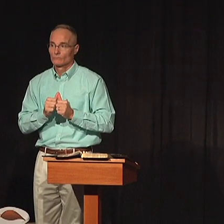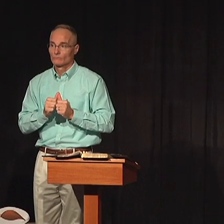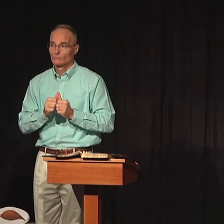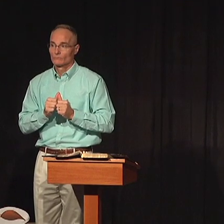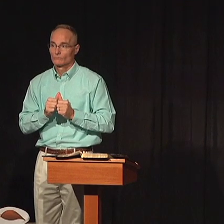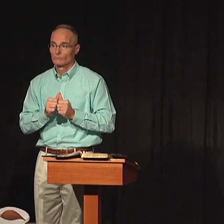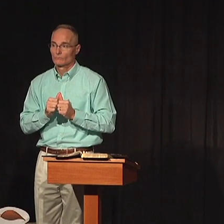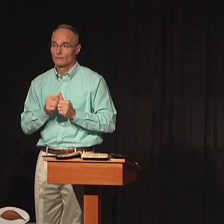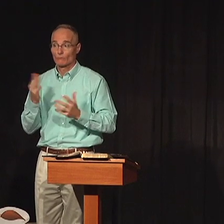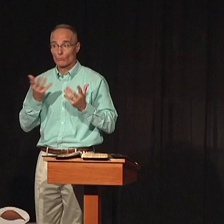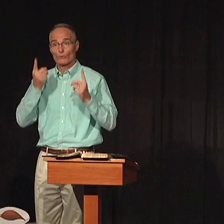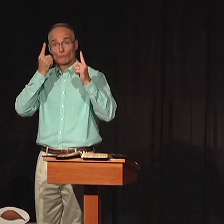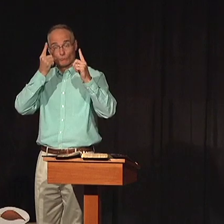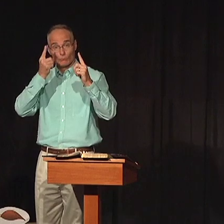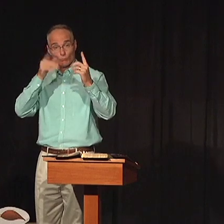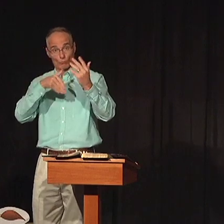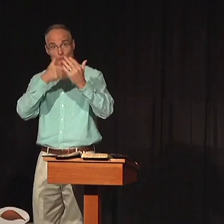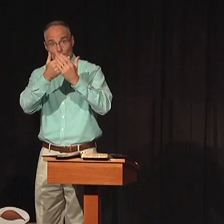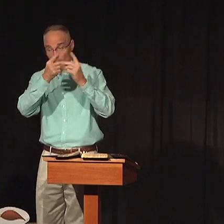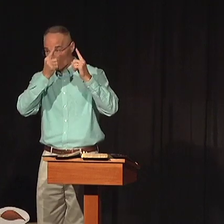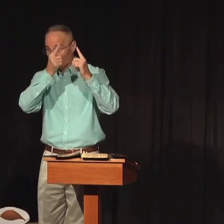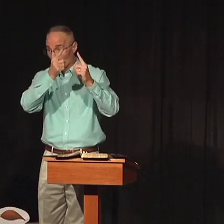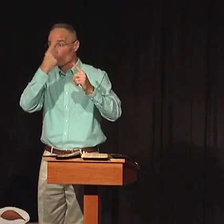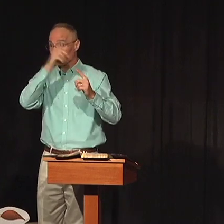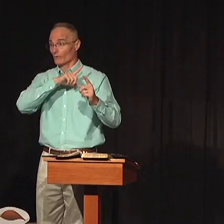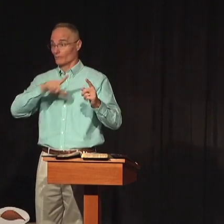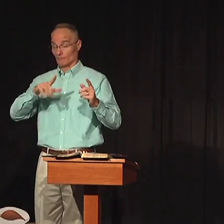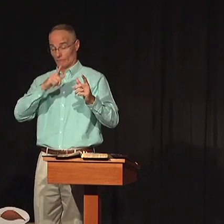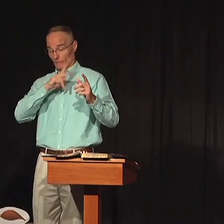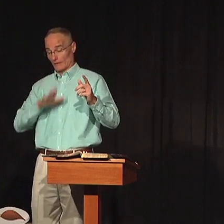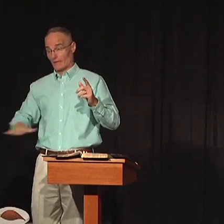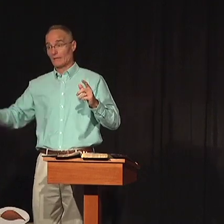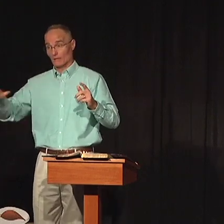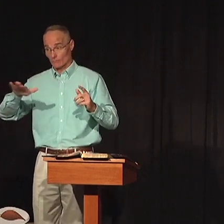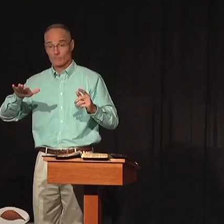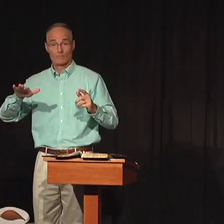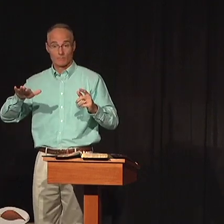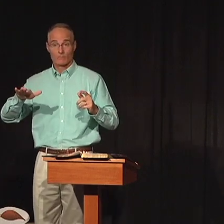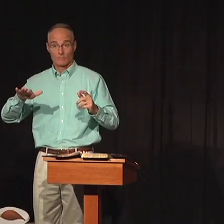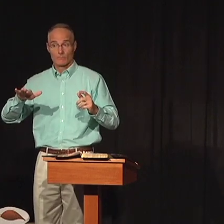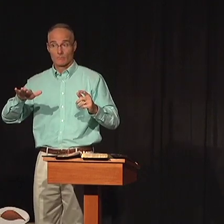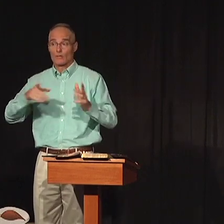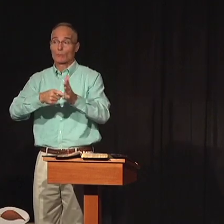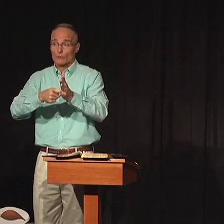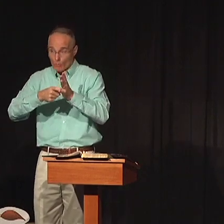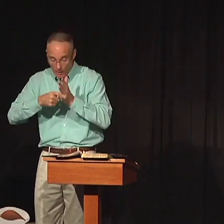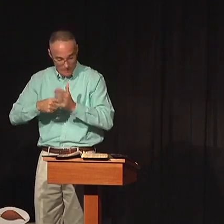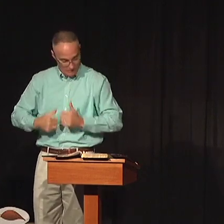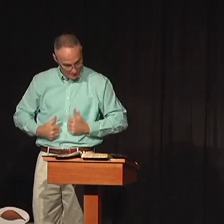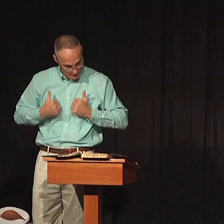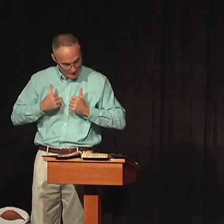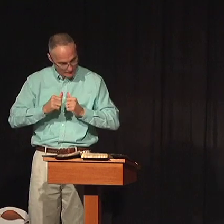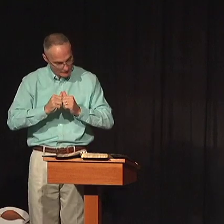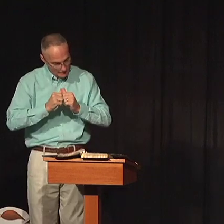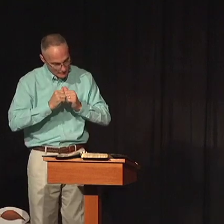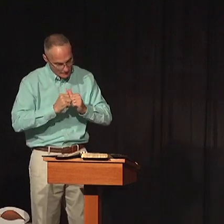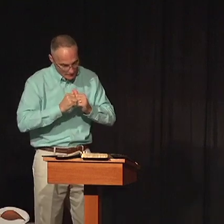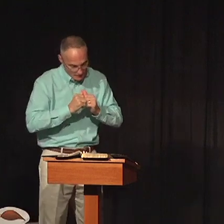So to arrive at that goal, for his kingdom. It requires